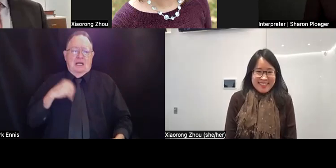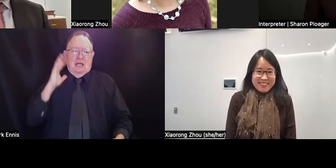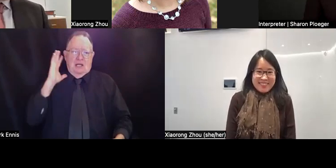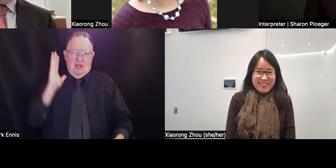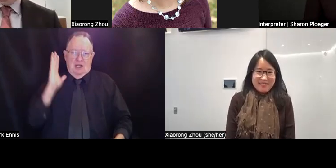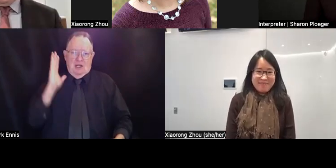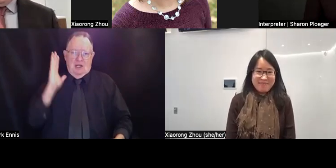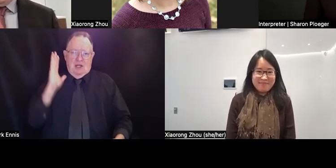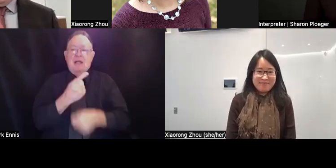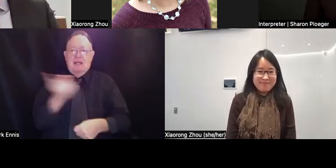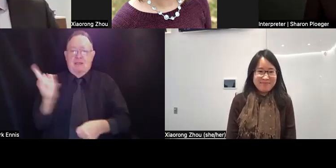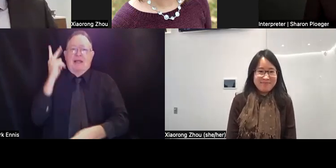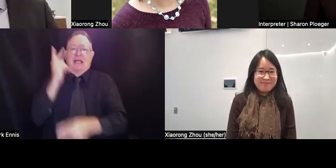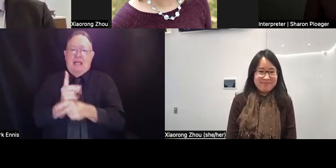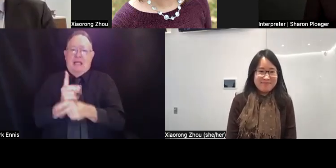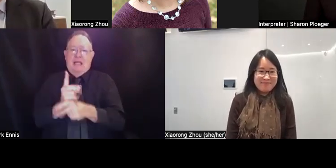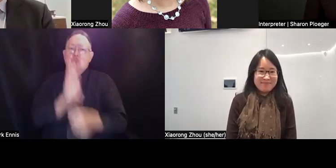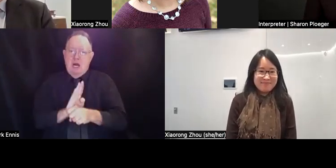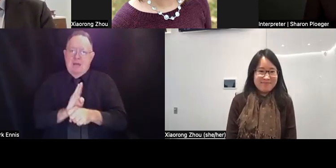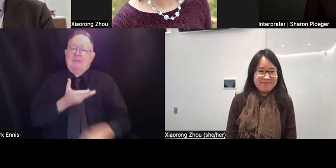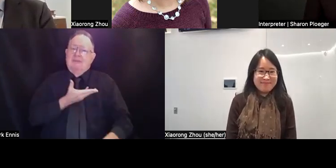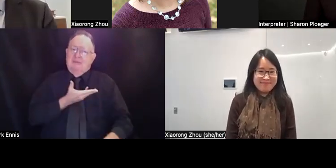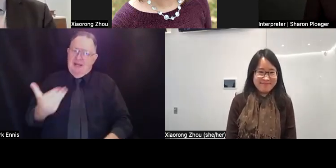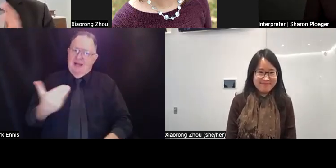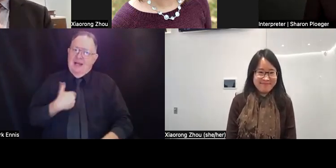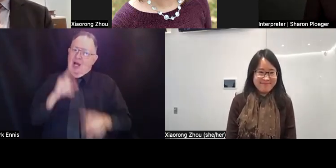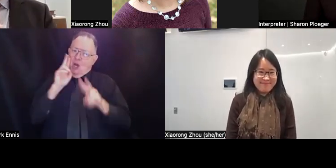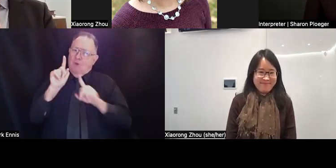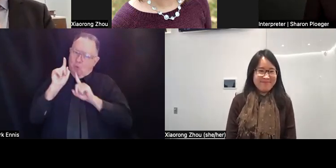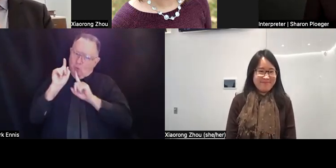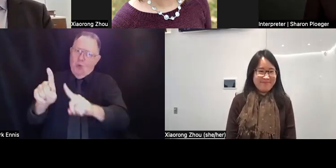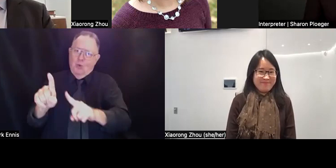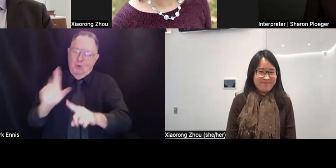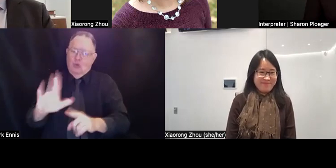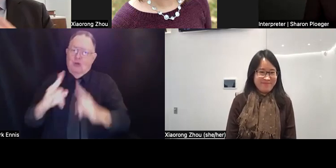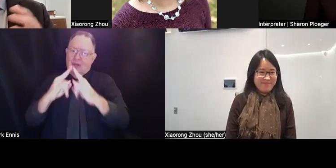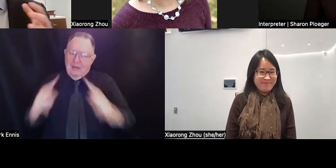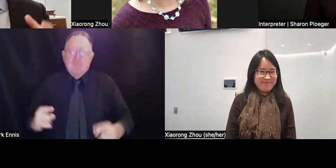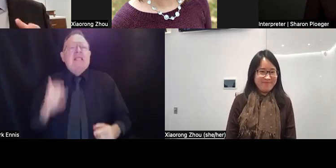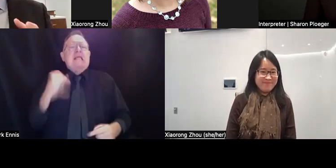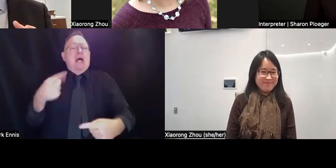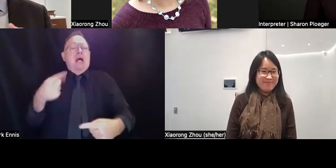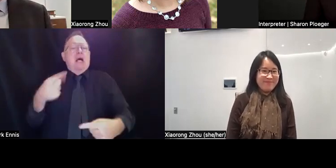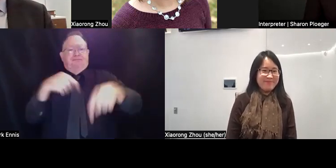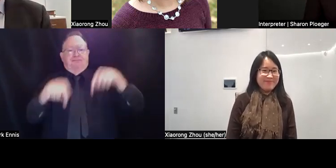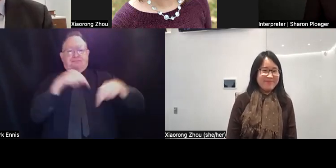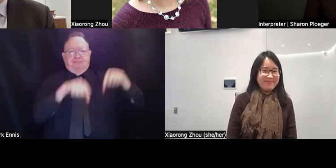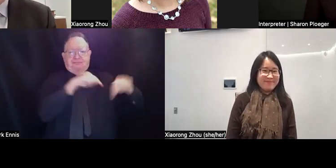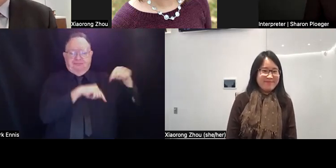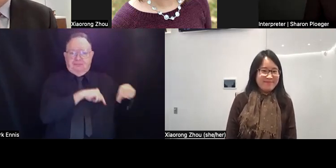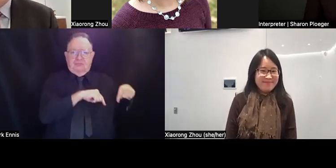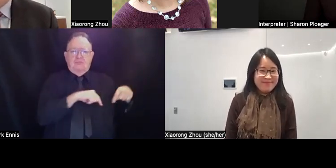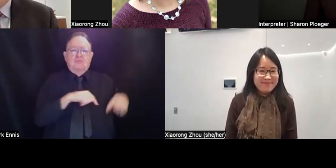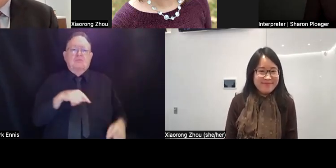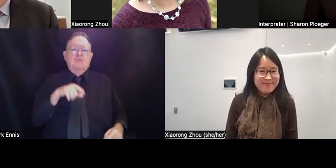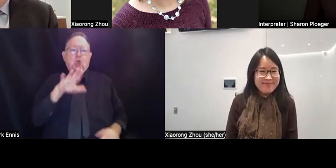that invitation. Looking forward to it. So let's go back a little bit to the broader body of work that